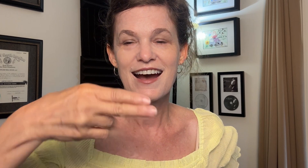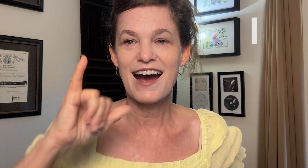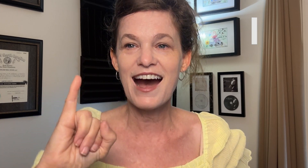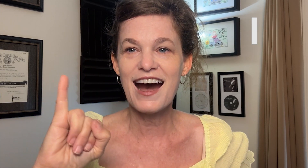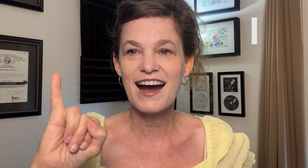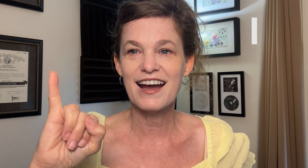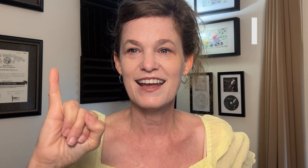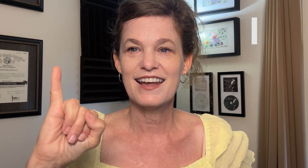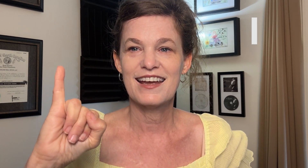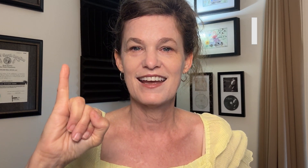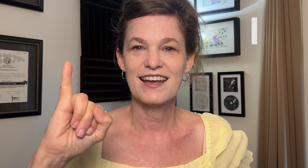I,